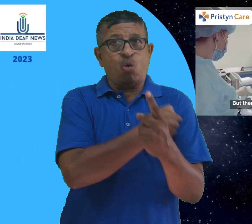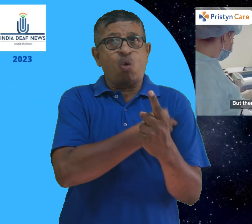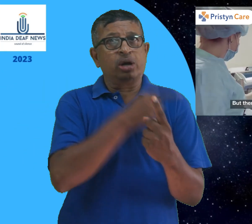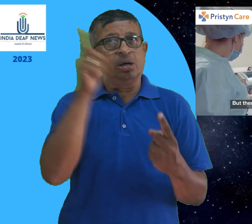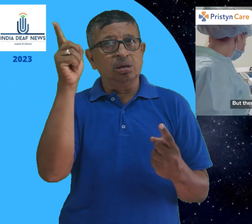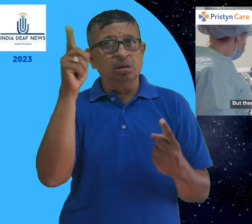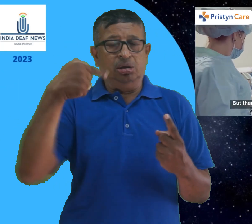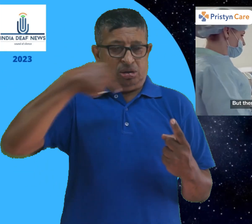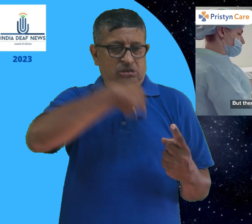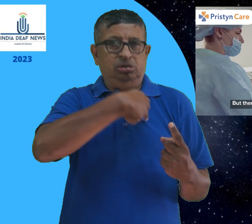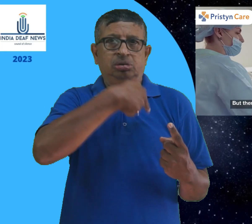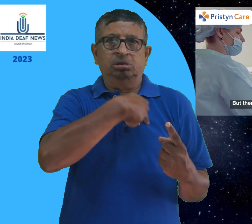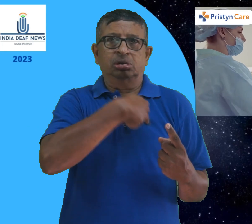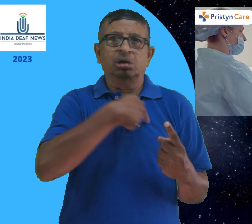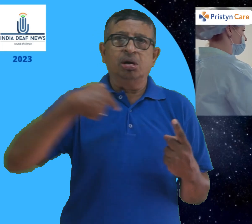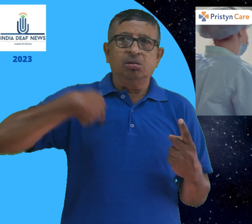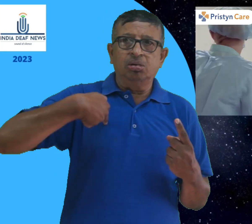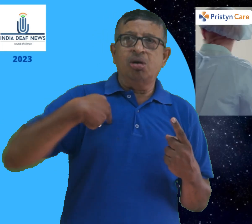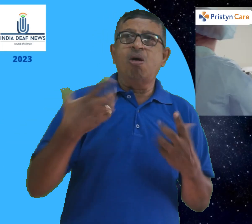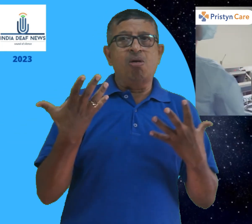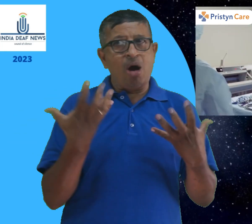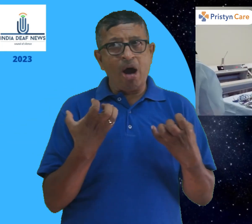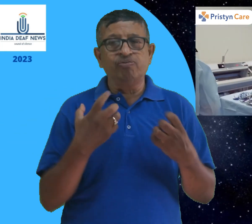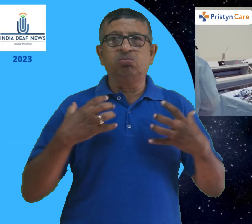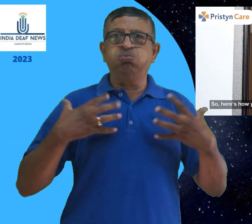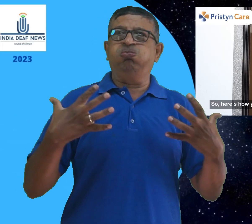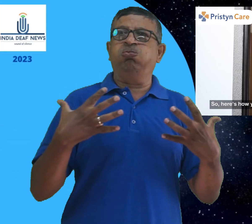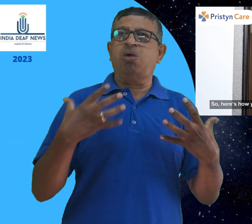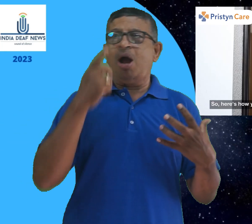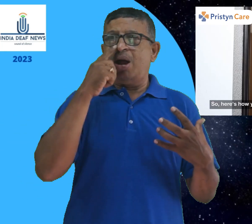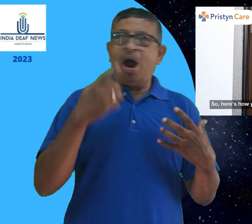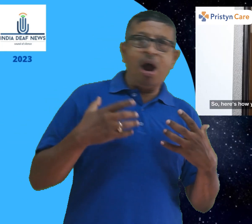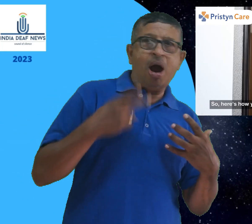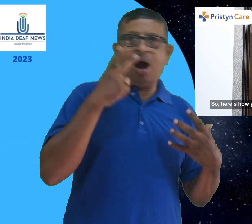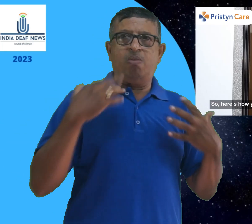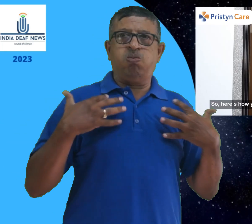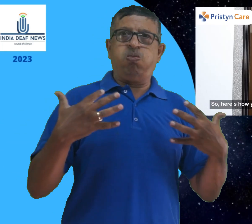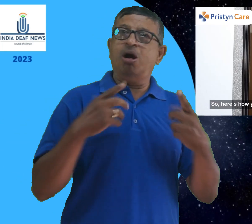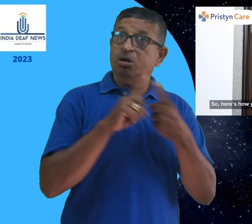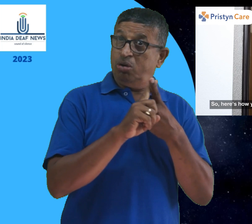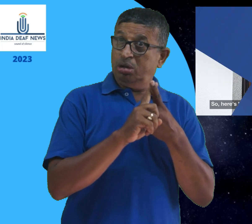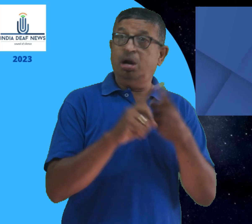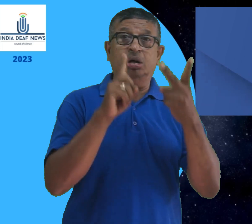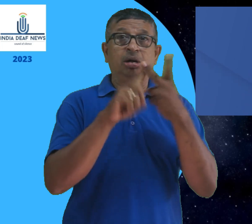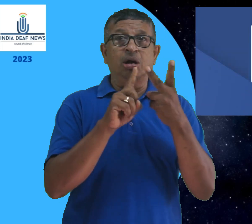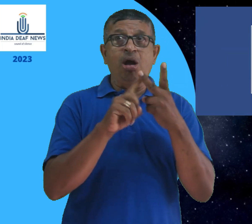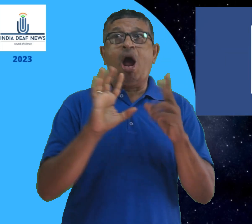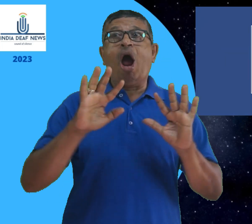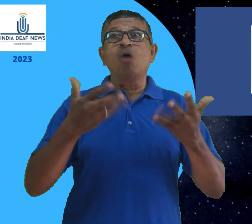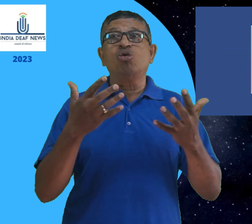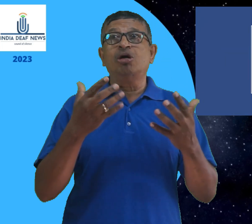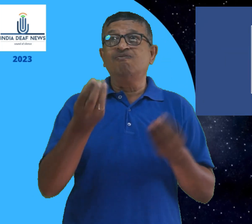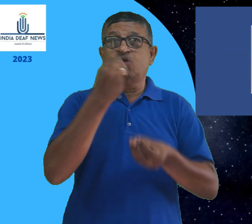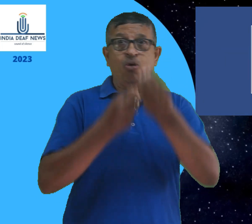faster, but there can be complications and side effects associated with the procedure. So here is how you can increase the size of your boobs naturally.